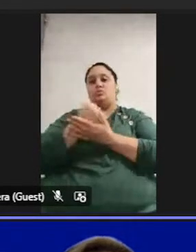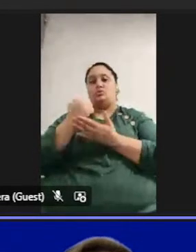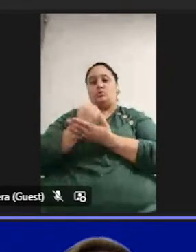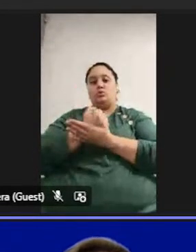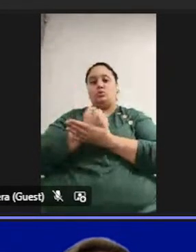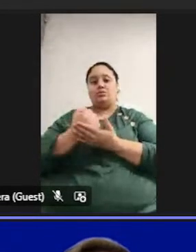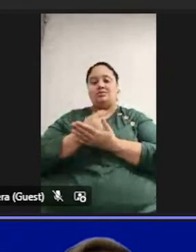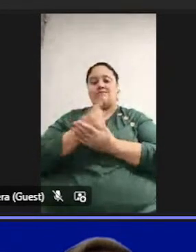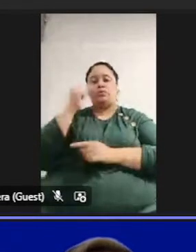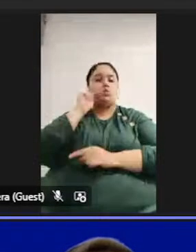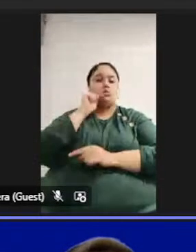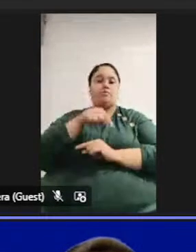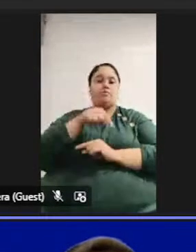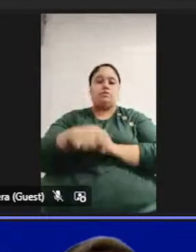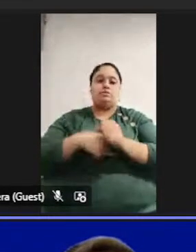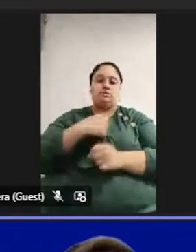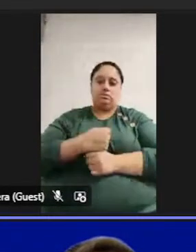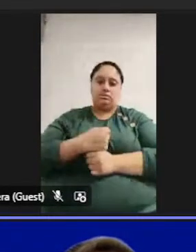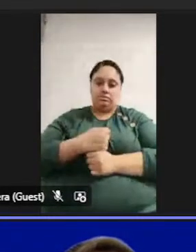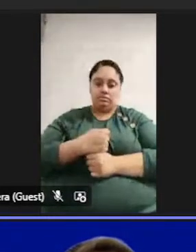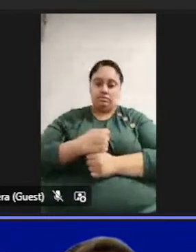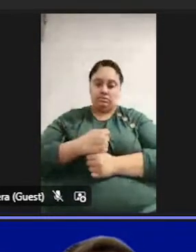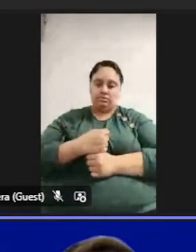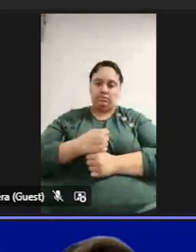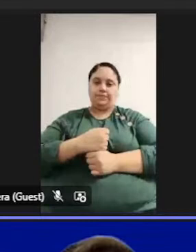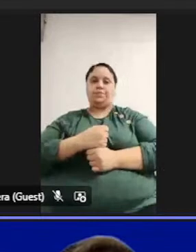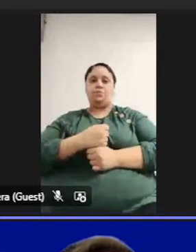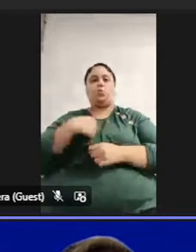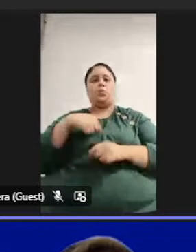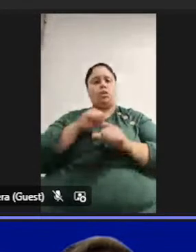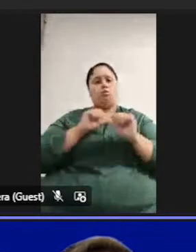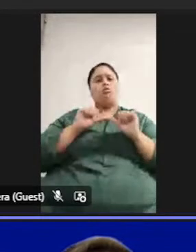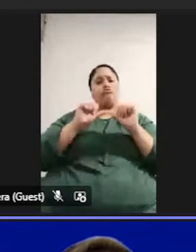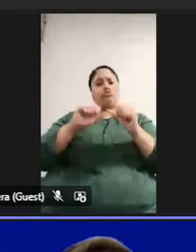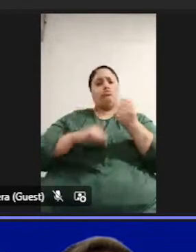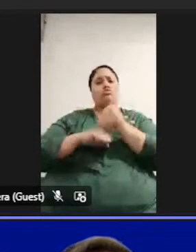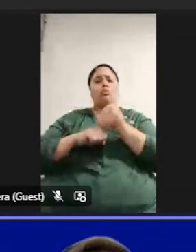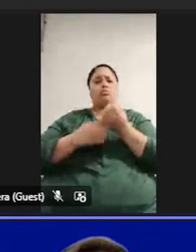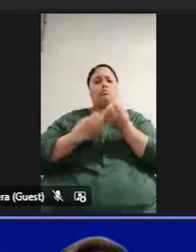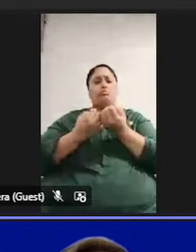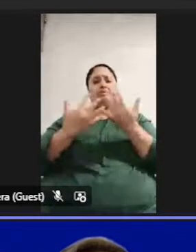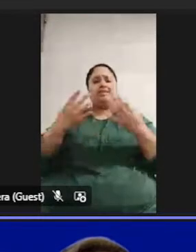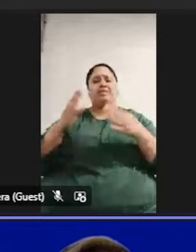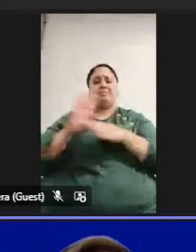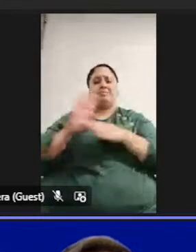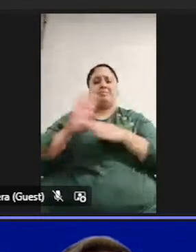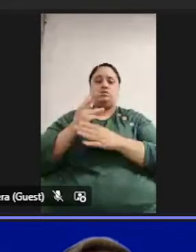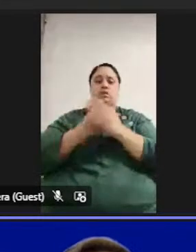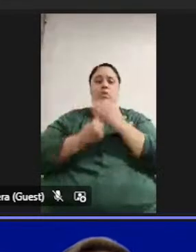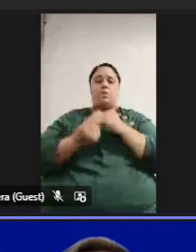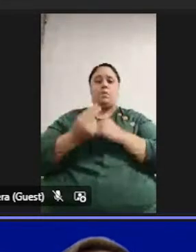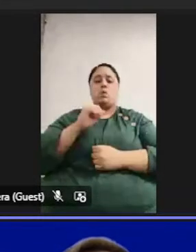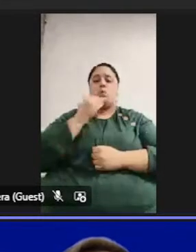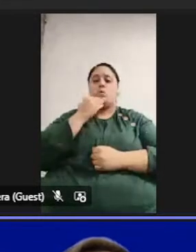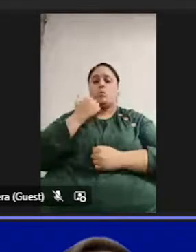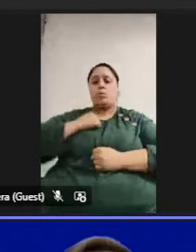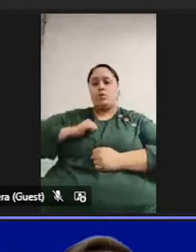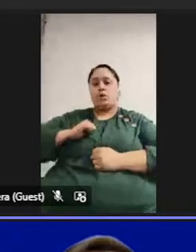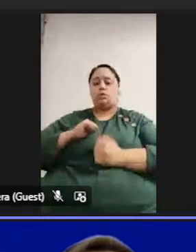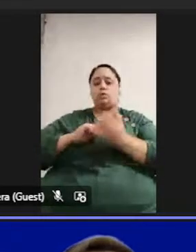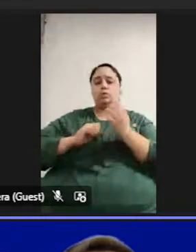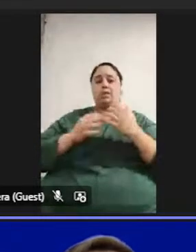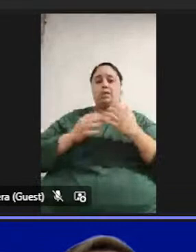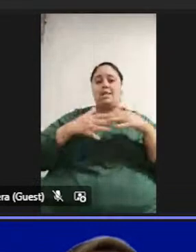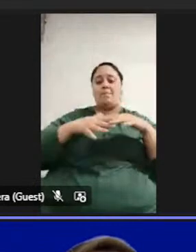this year. And we continue to support a number of businesses. So both those who are wanting to implement alternative